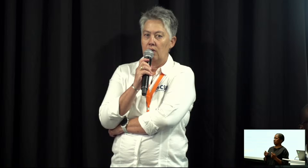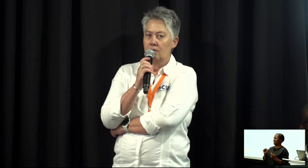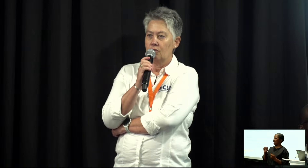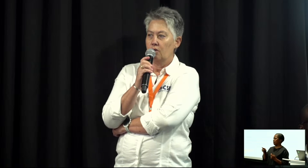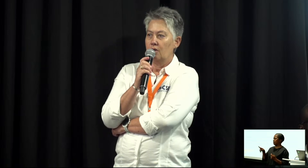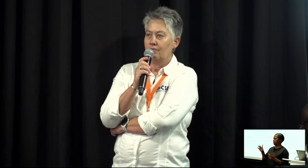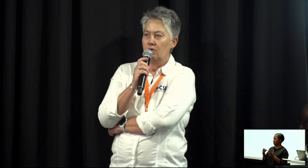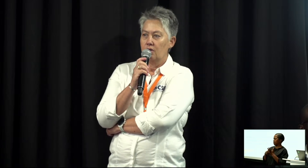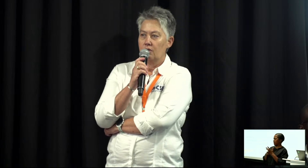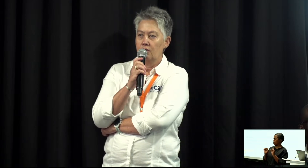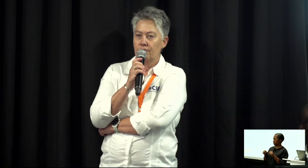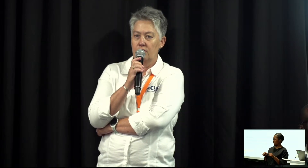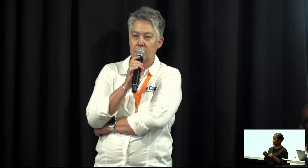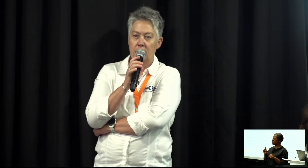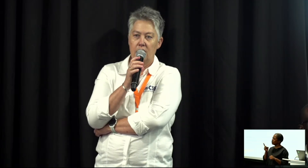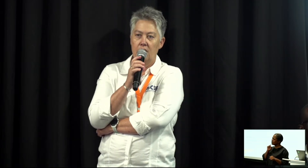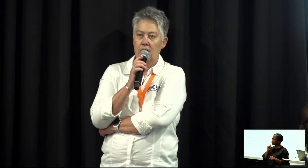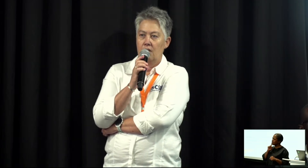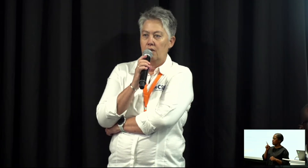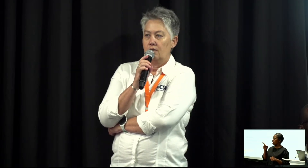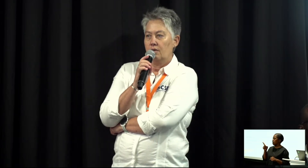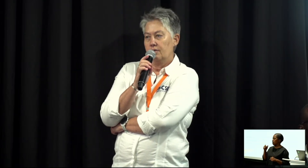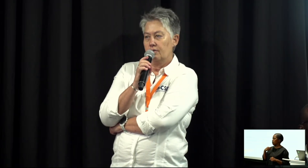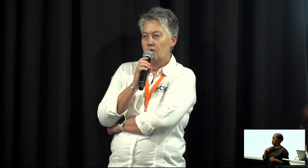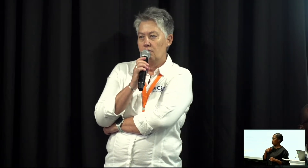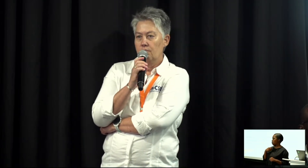So you're welcome to go and have a look at the Qfluency.com